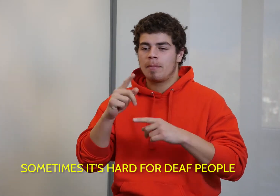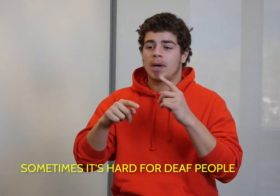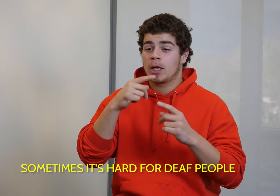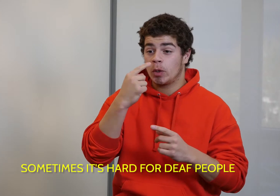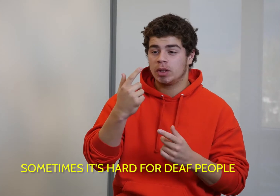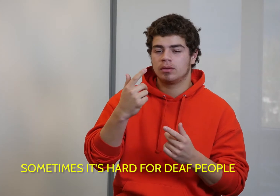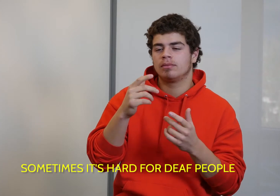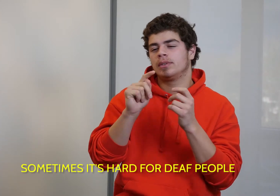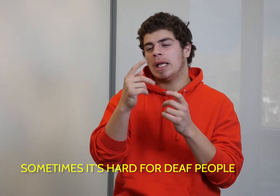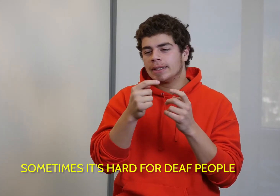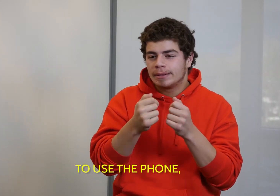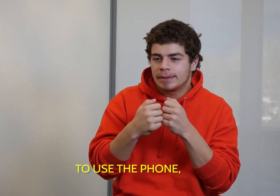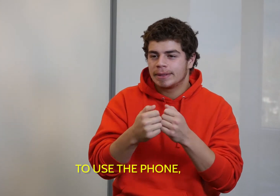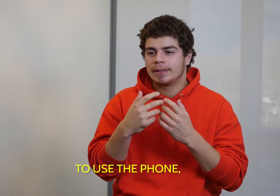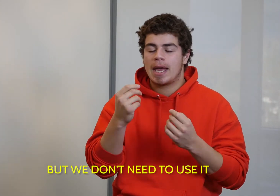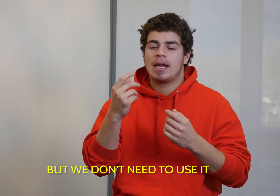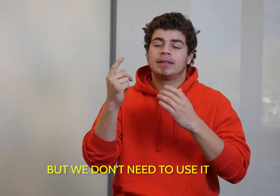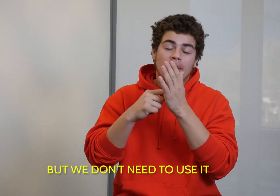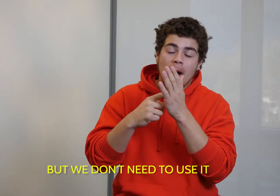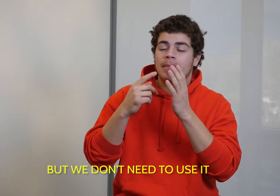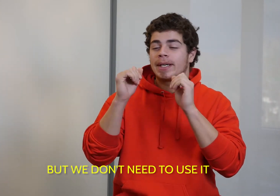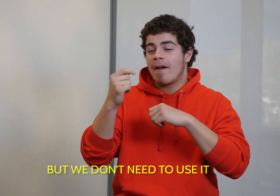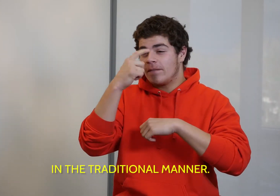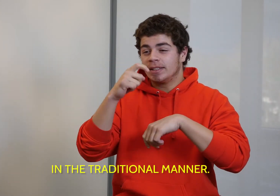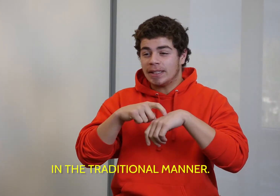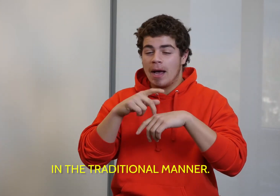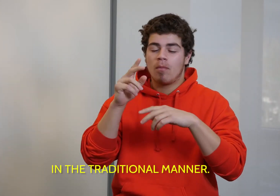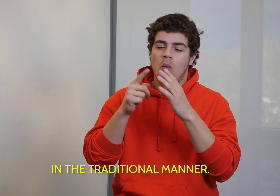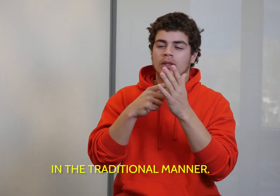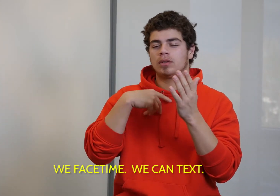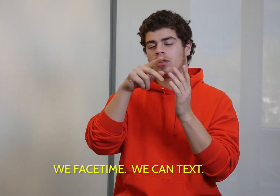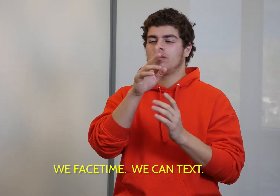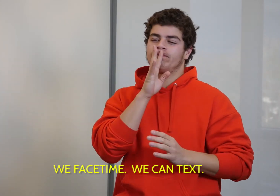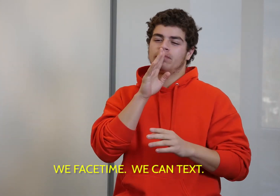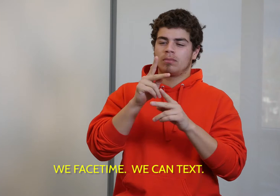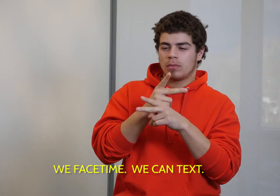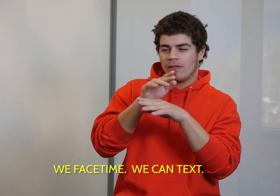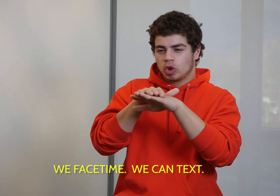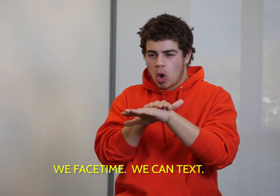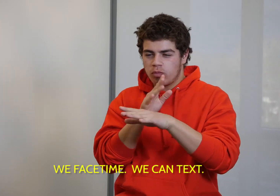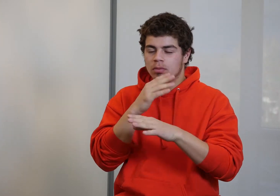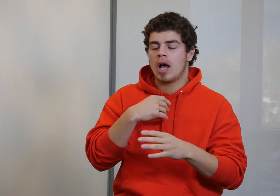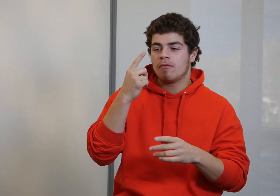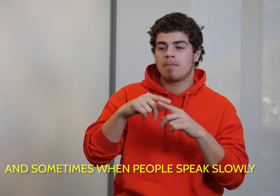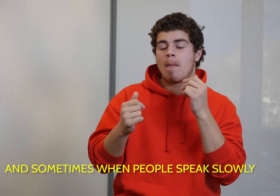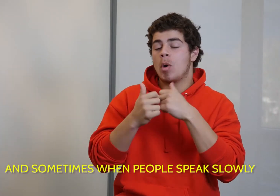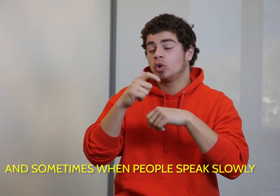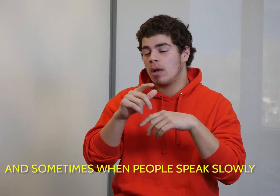Sometimes it's hard for deaf people to use the phone, but we don't need to use it in the traditional manner. We can FaceTime, we can text, and sometimes